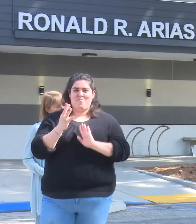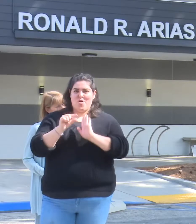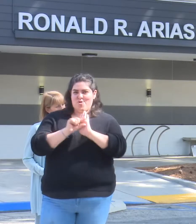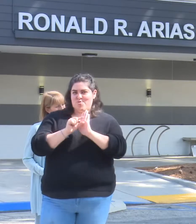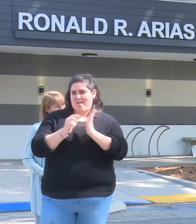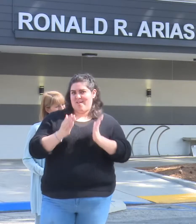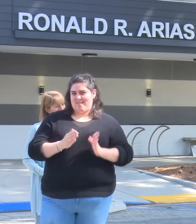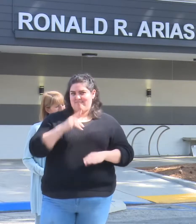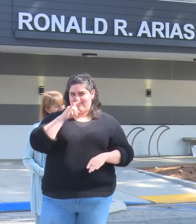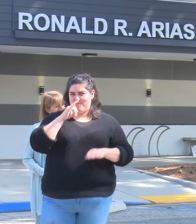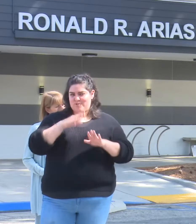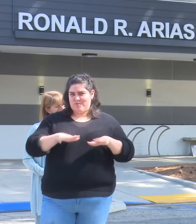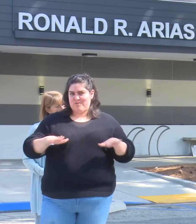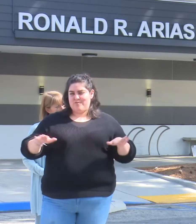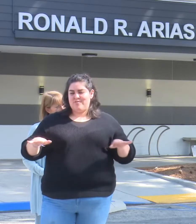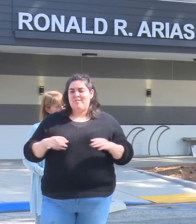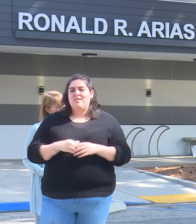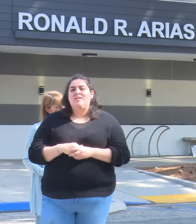it's been